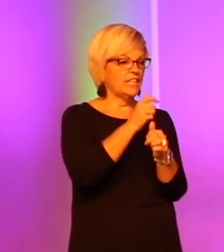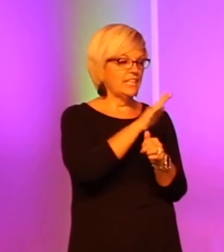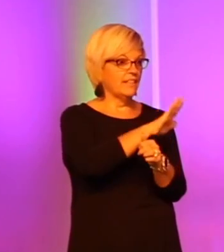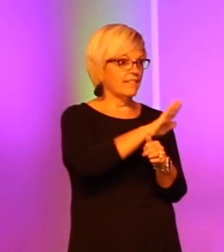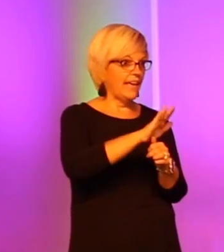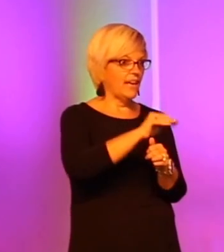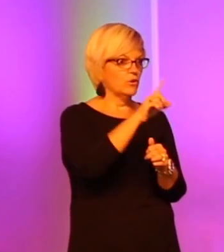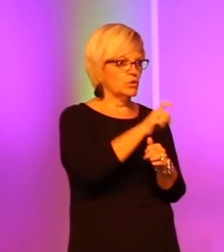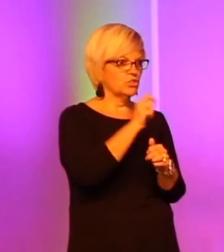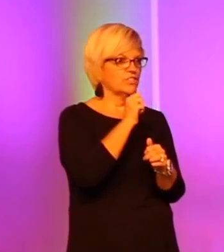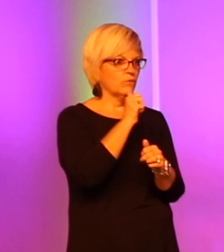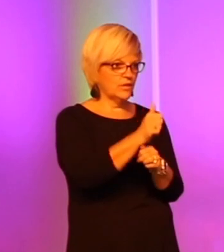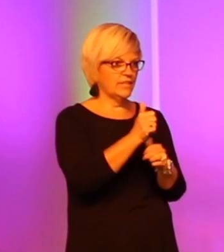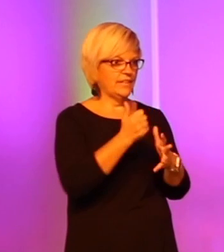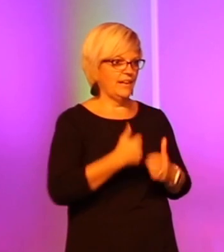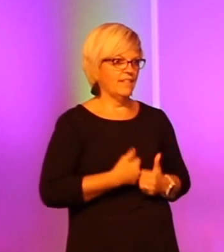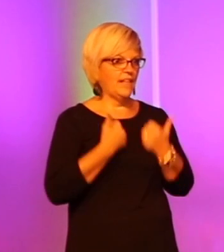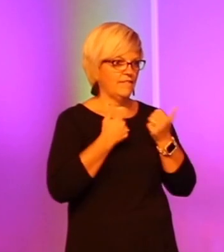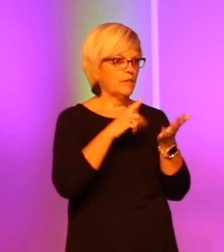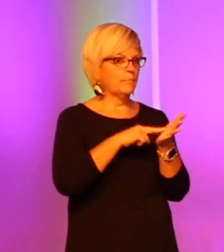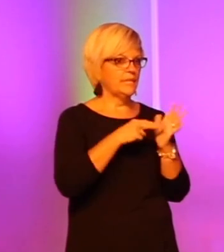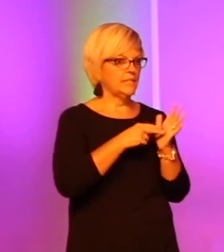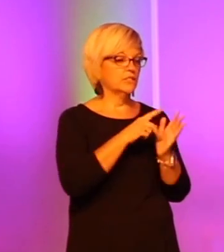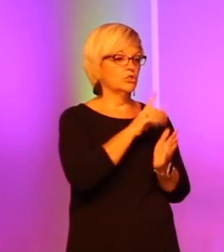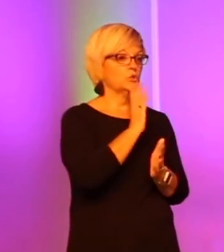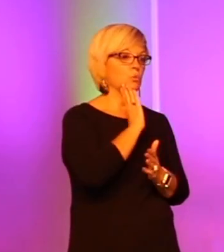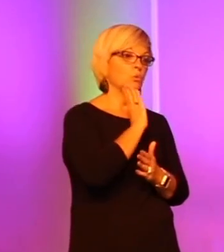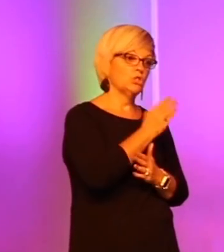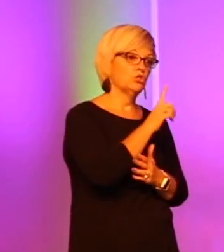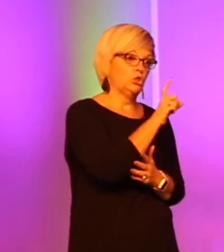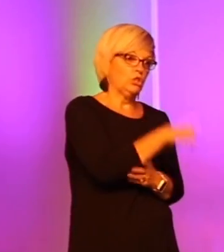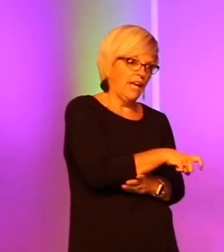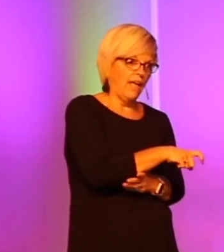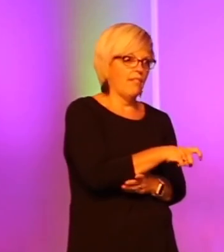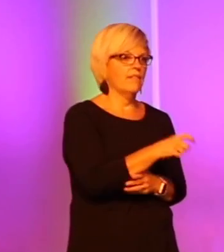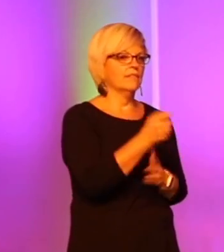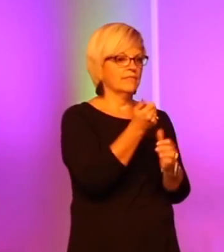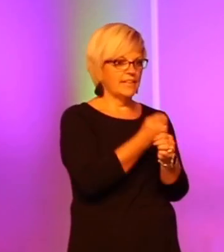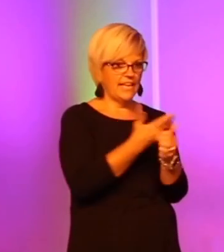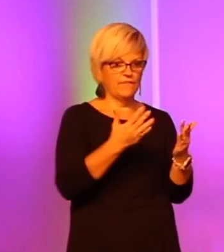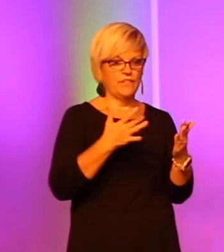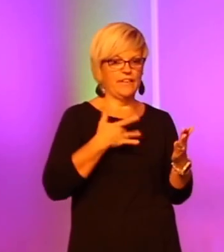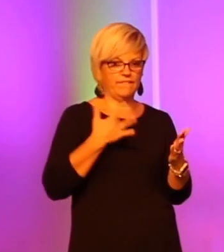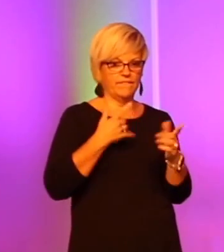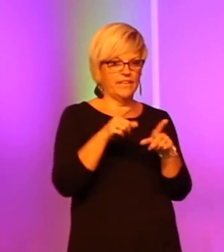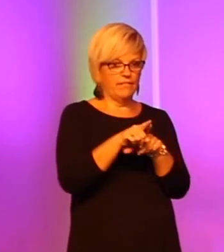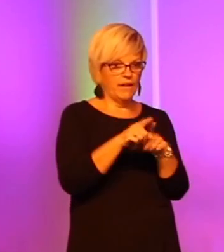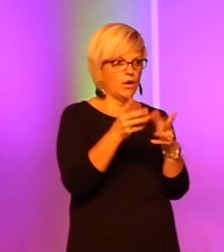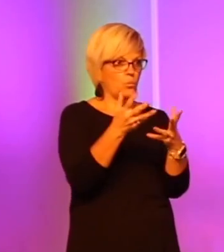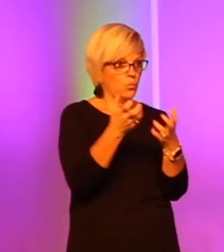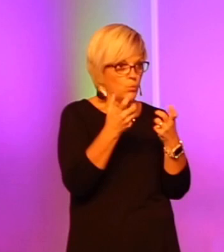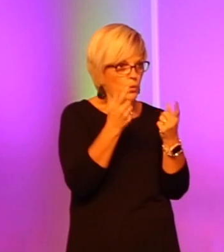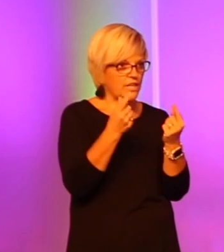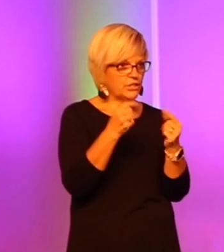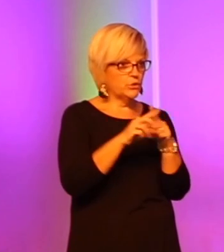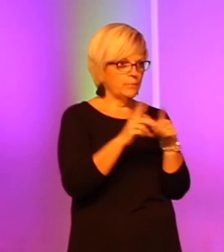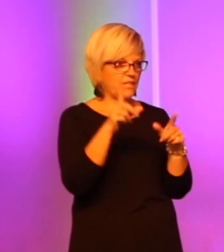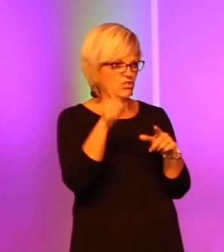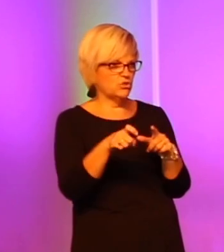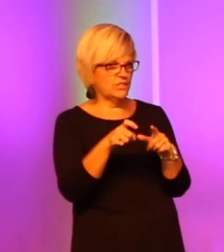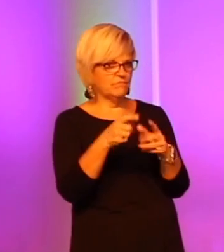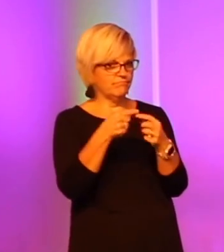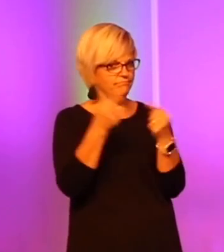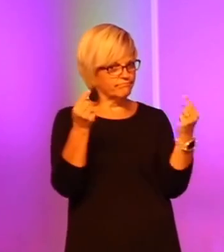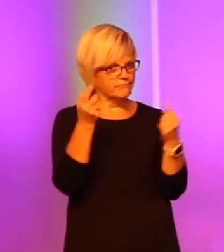life implies a thou shalt. Everything that I feel like I want to do but shouldn't, the opposite